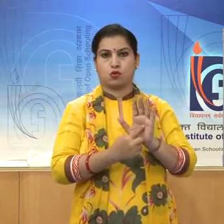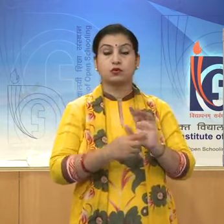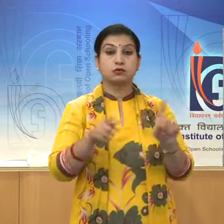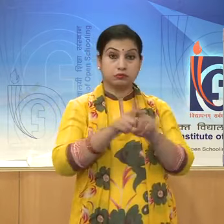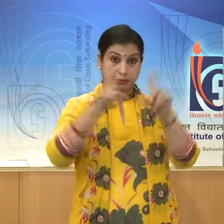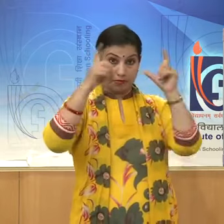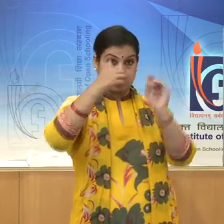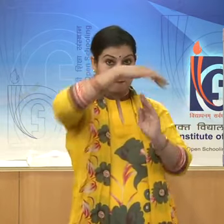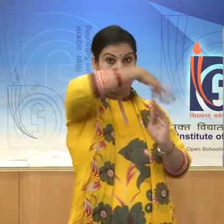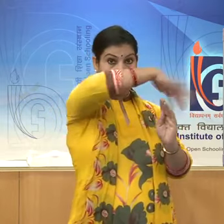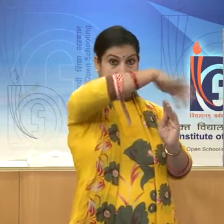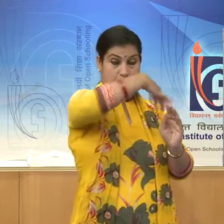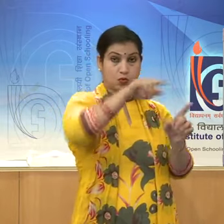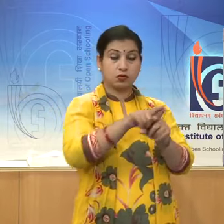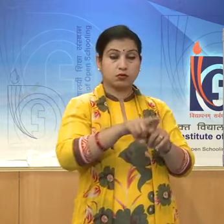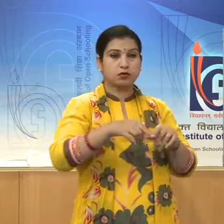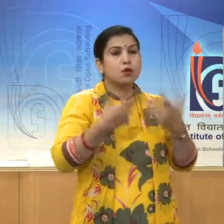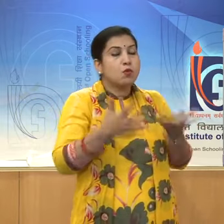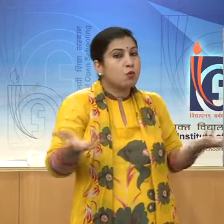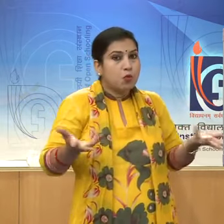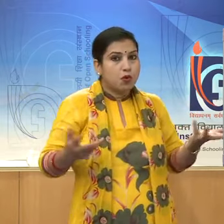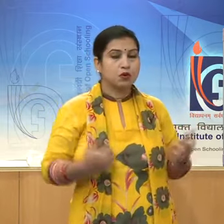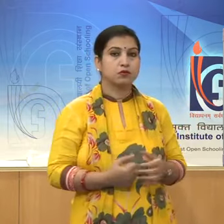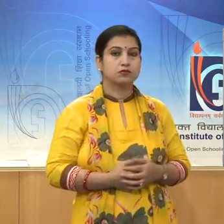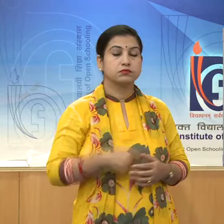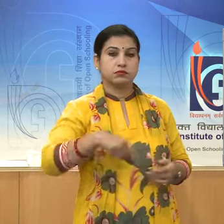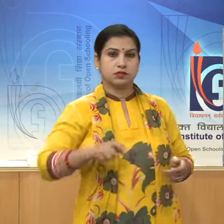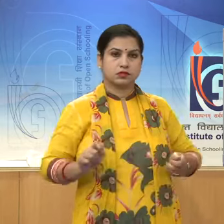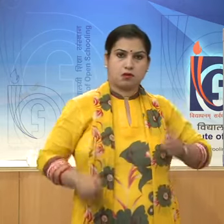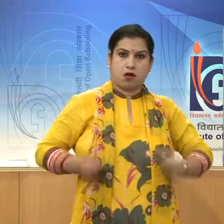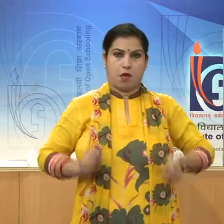In the background stands a drummer